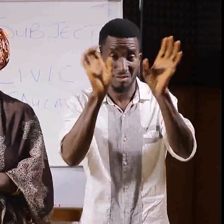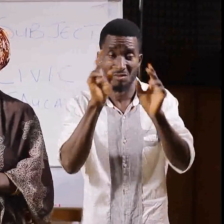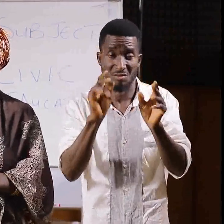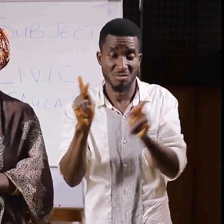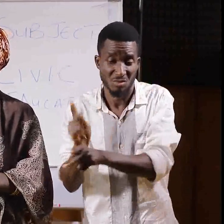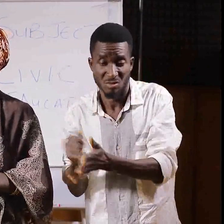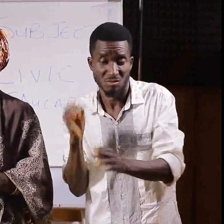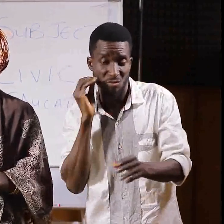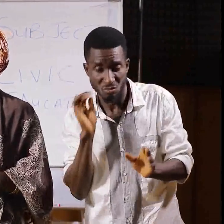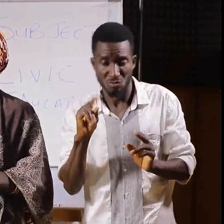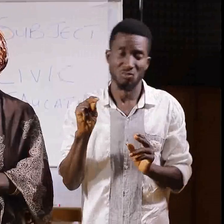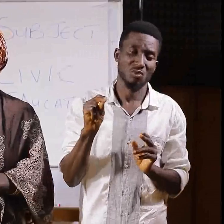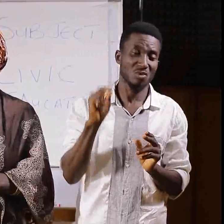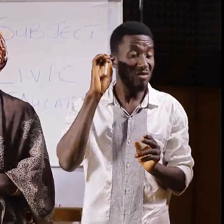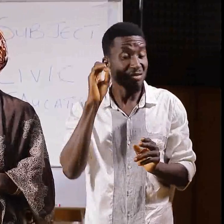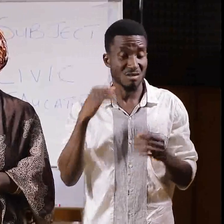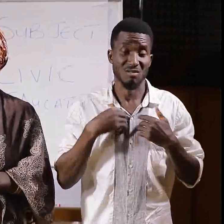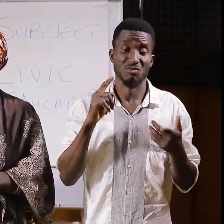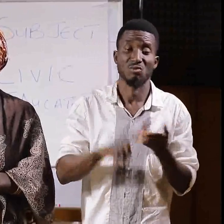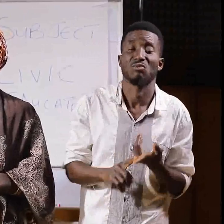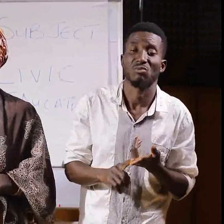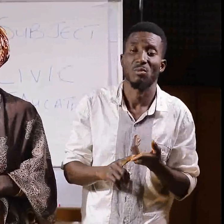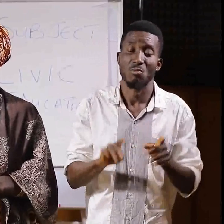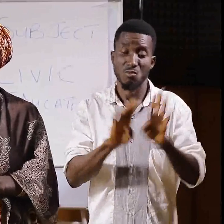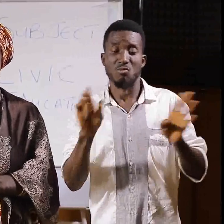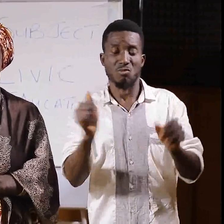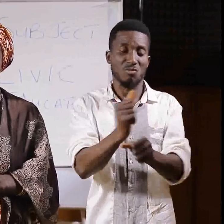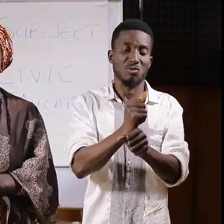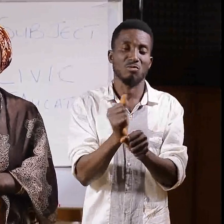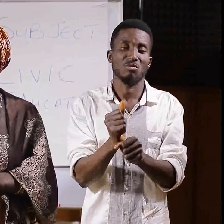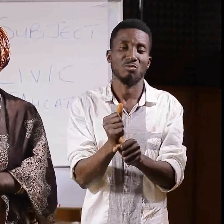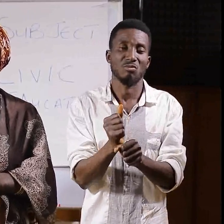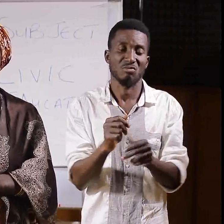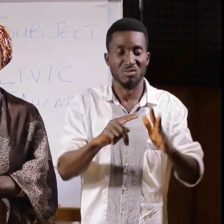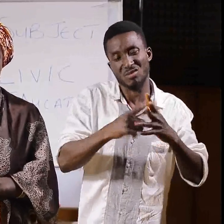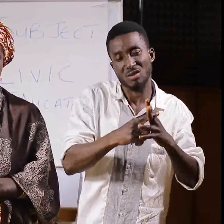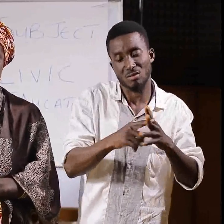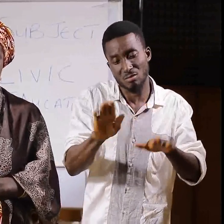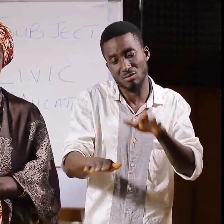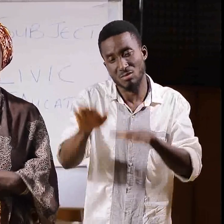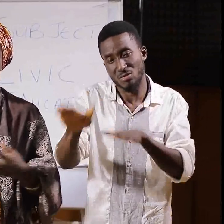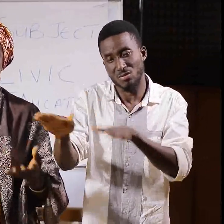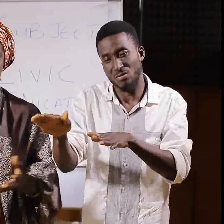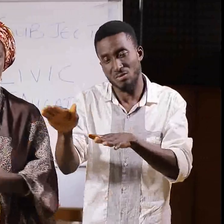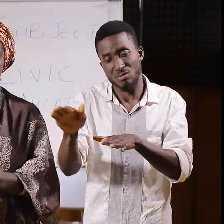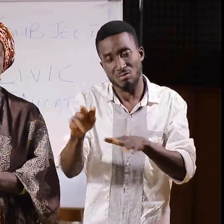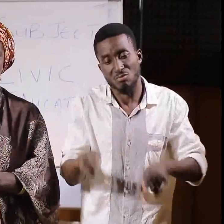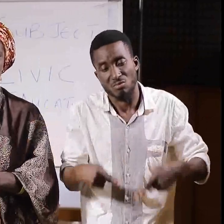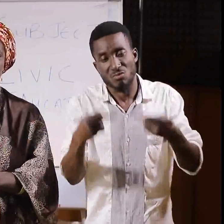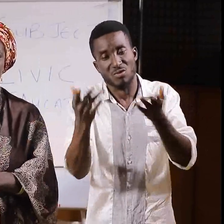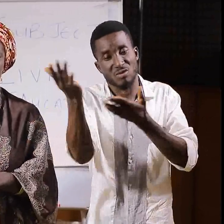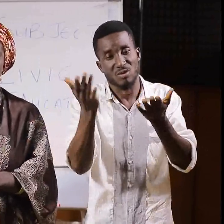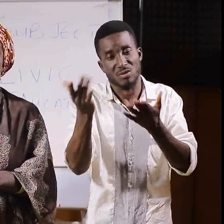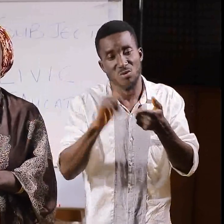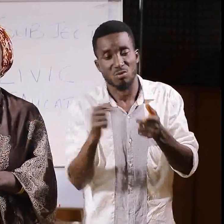at home. He has to open a shop, start sewing for others, providing the services